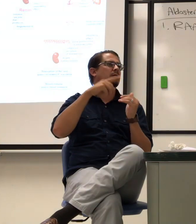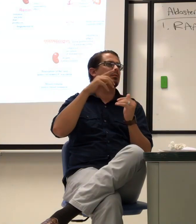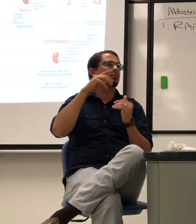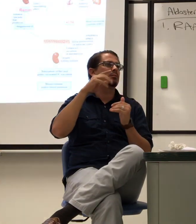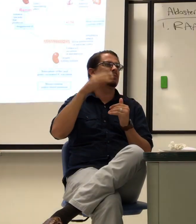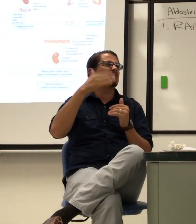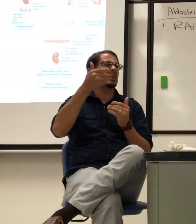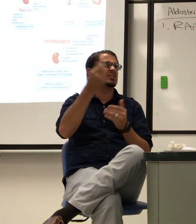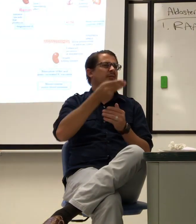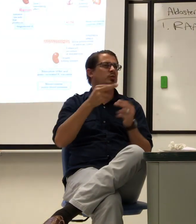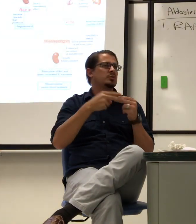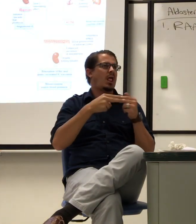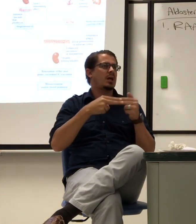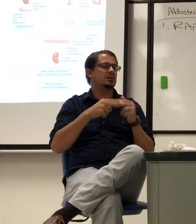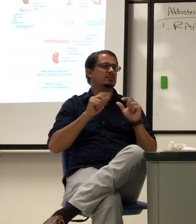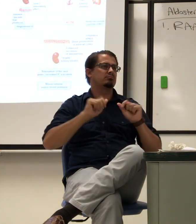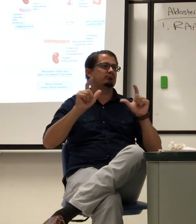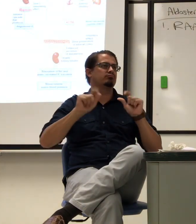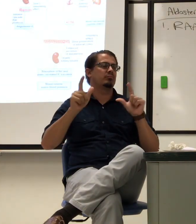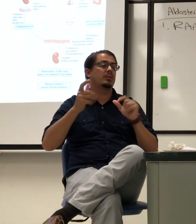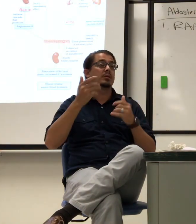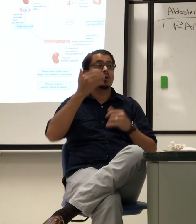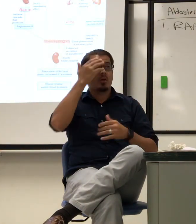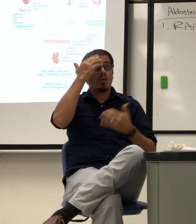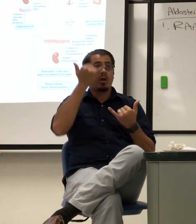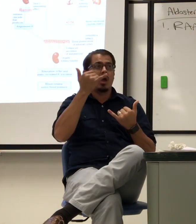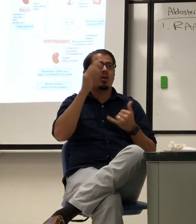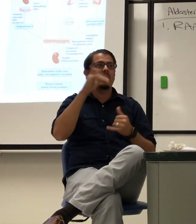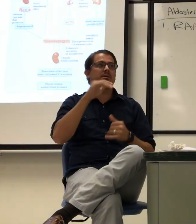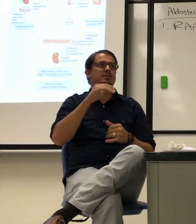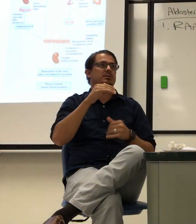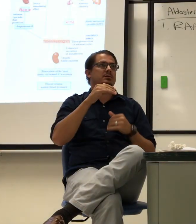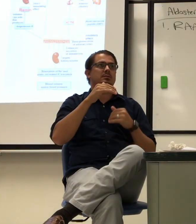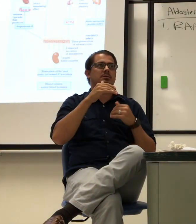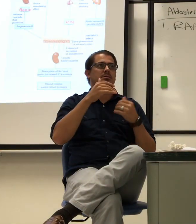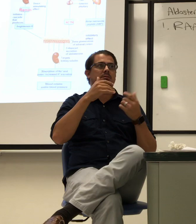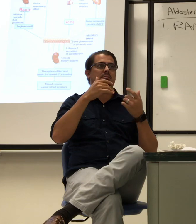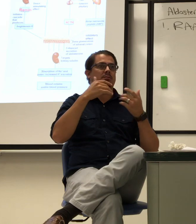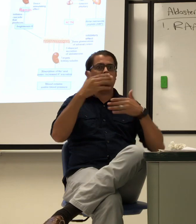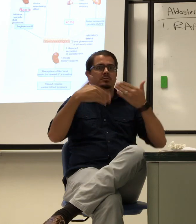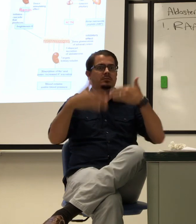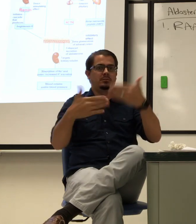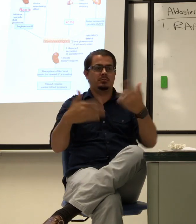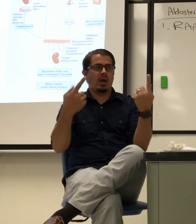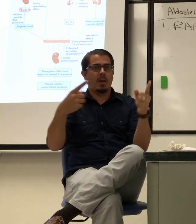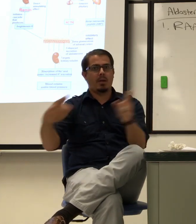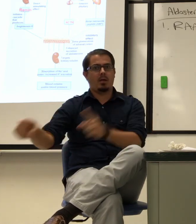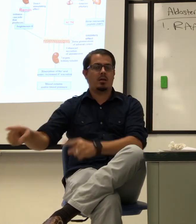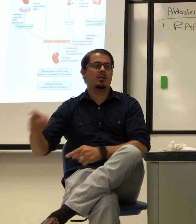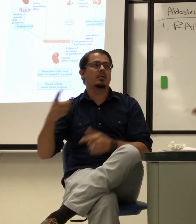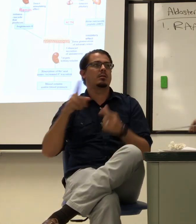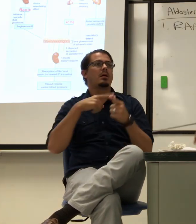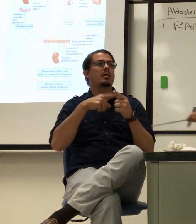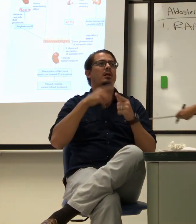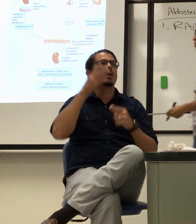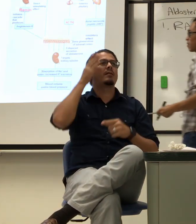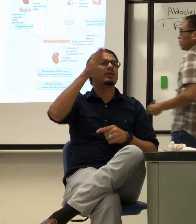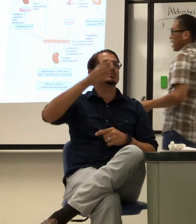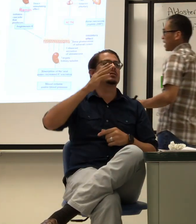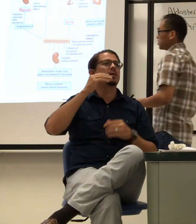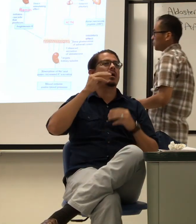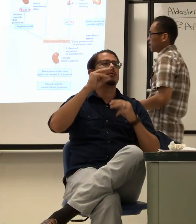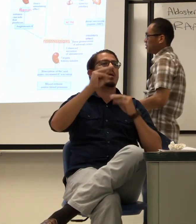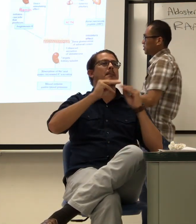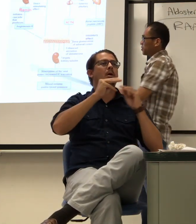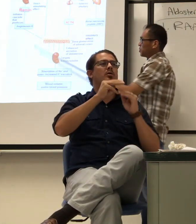of slides. Just know now that it's a cascade of events. Eventually, you'll get to this molecule